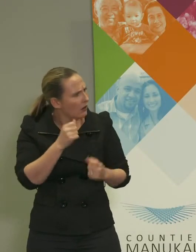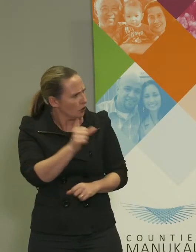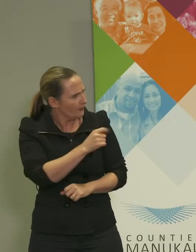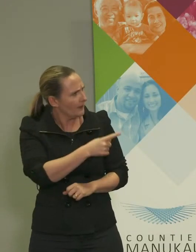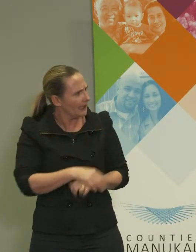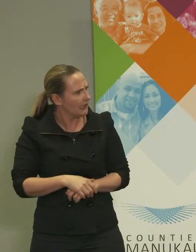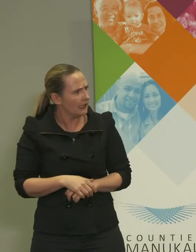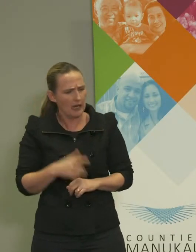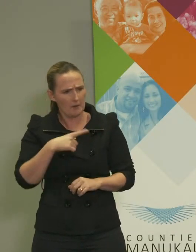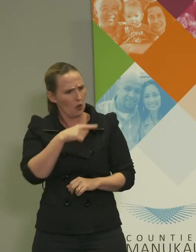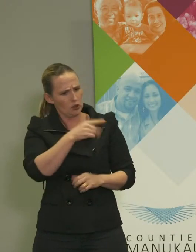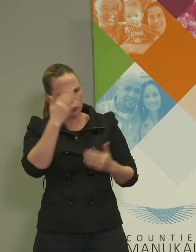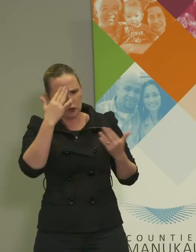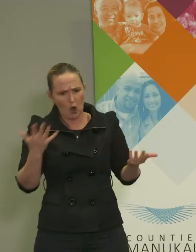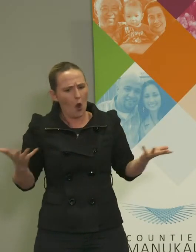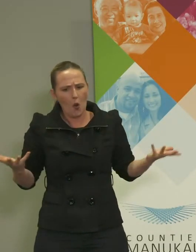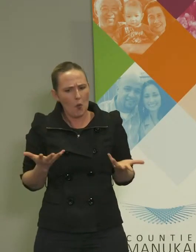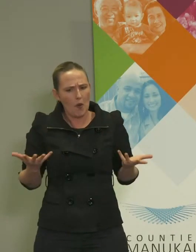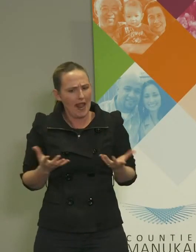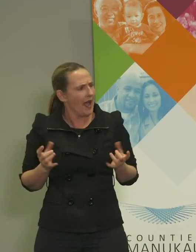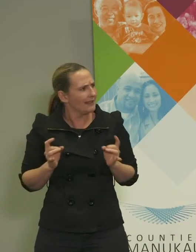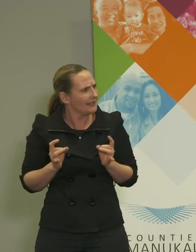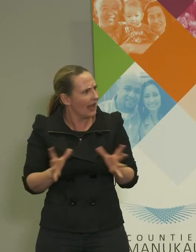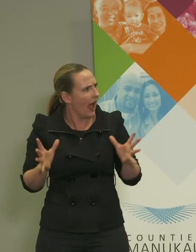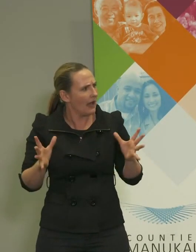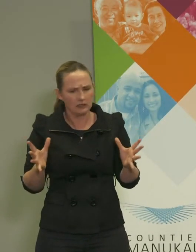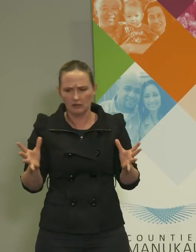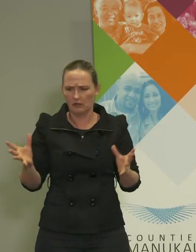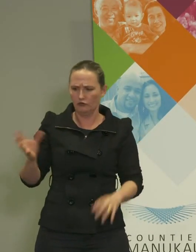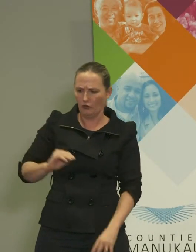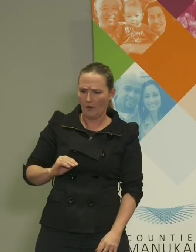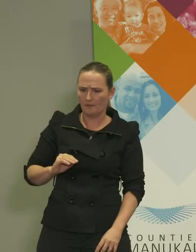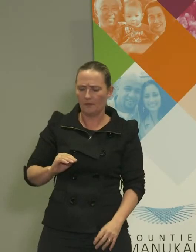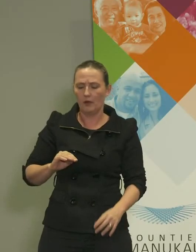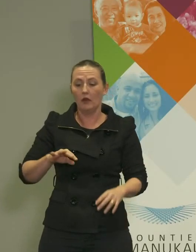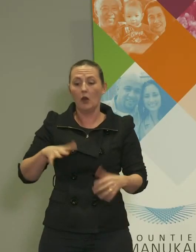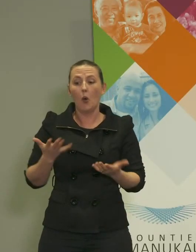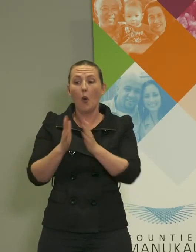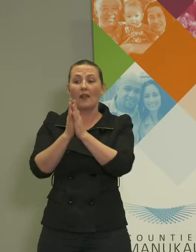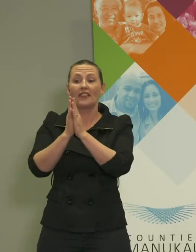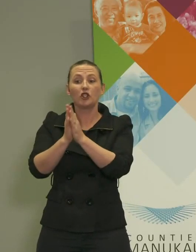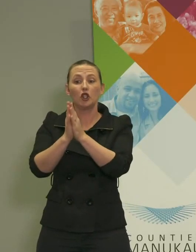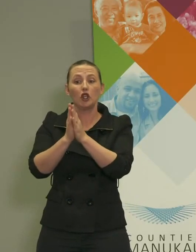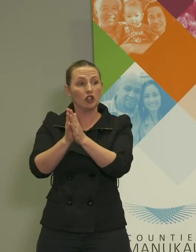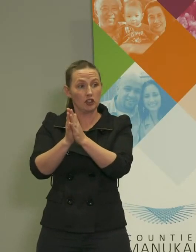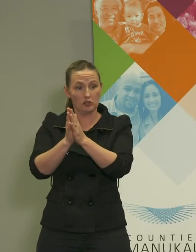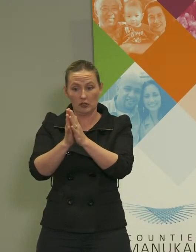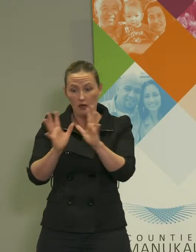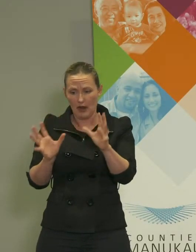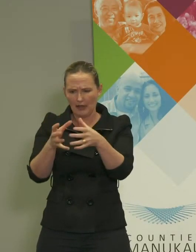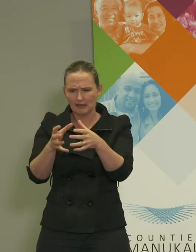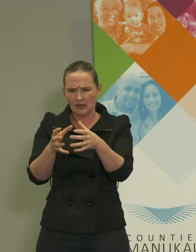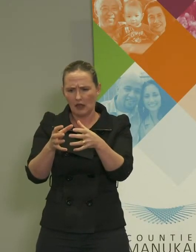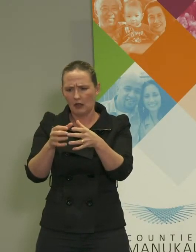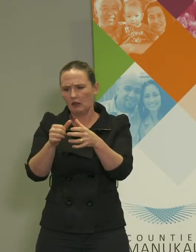idea how this cluster actually started or how the subcluster from the church started.